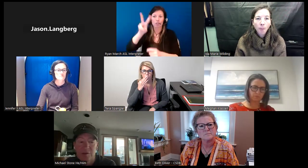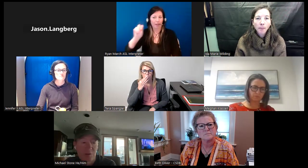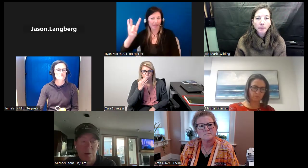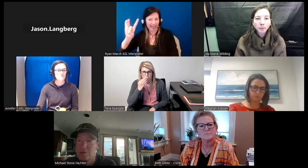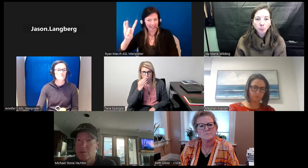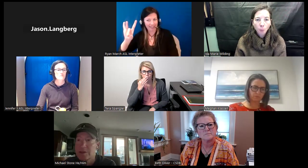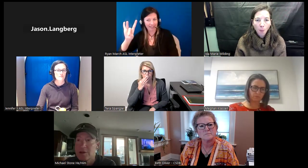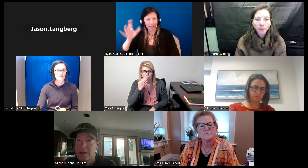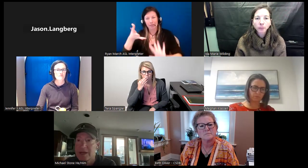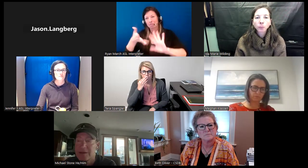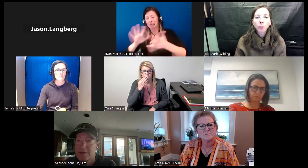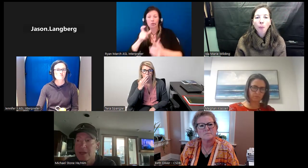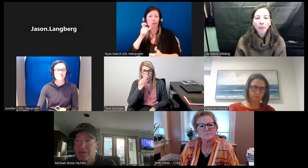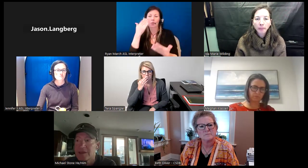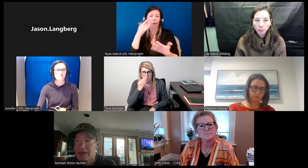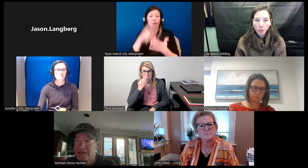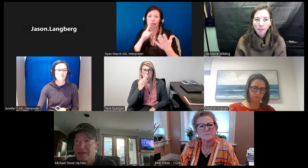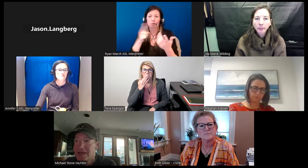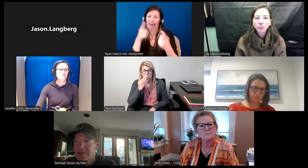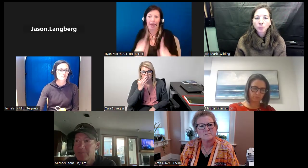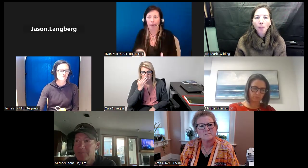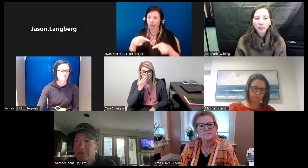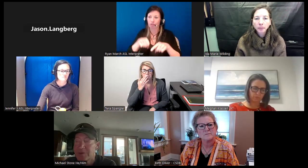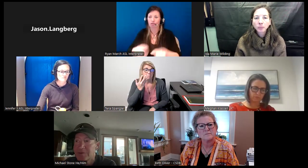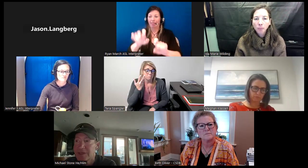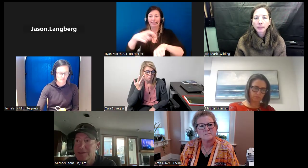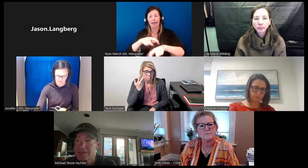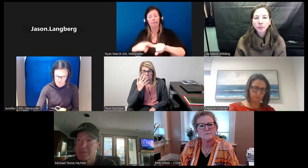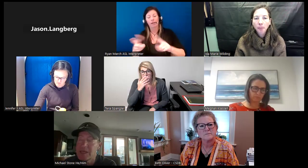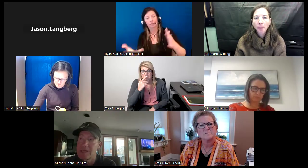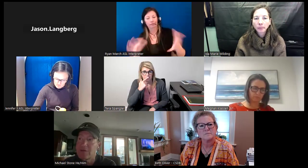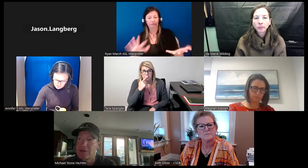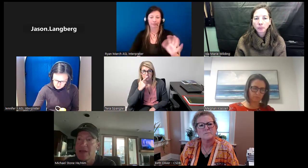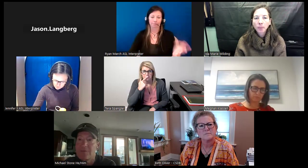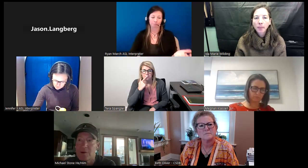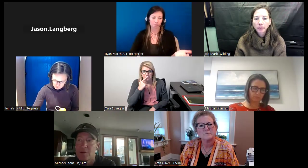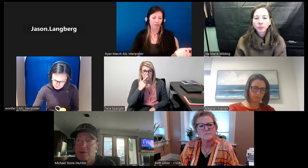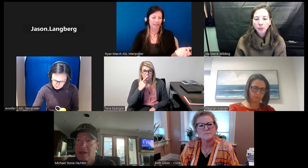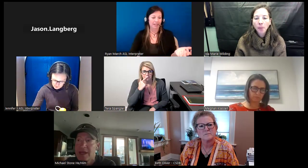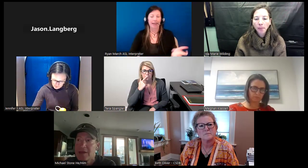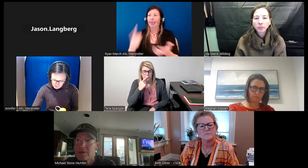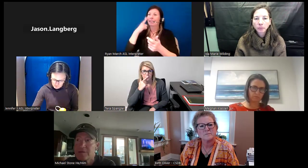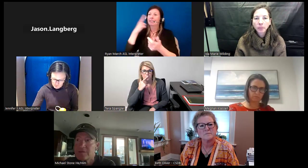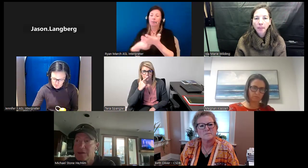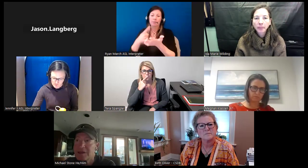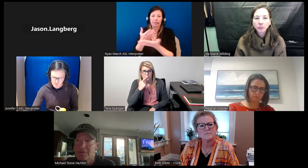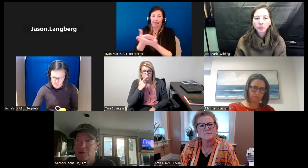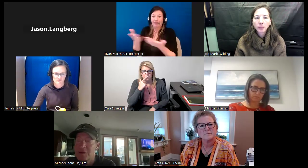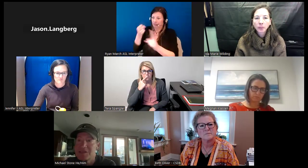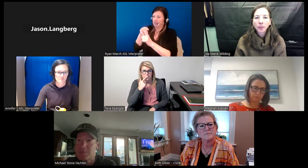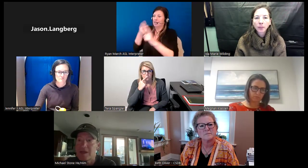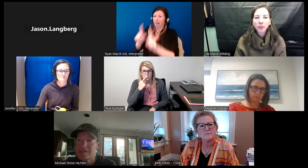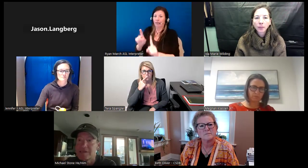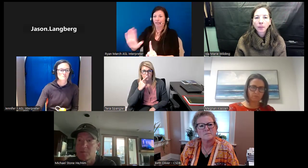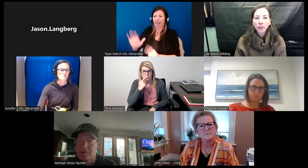who knows what was really going on there. But I think that things sometimes have a life of their own. And if there